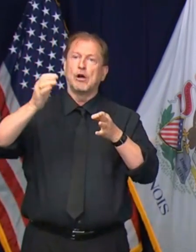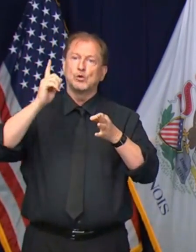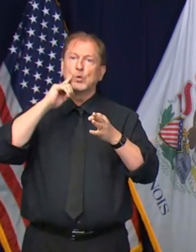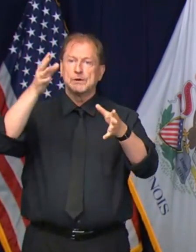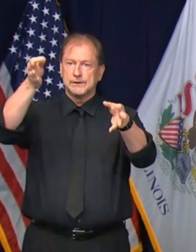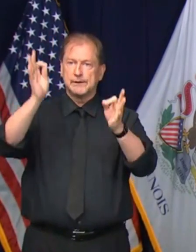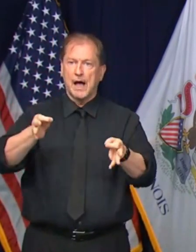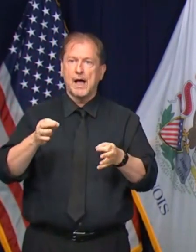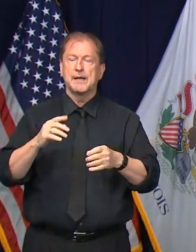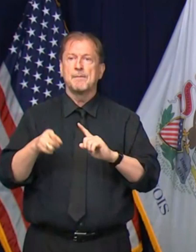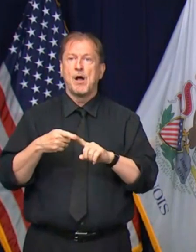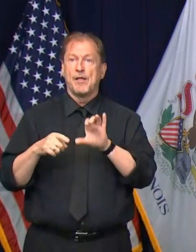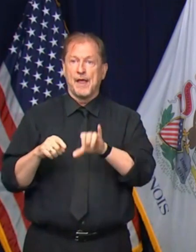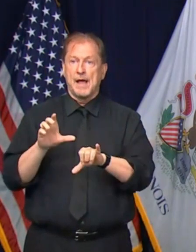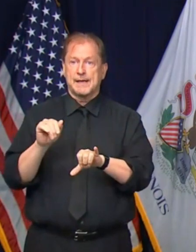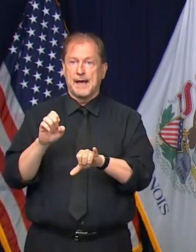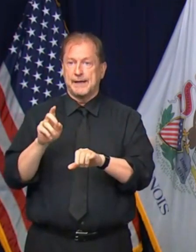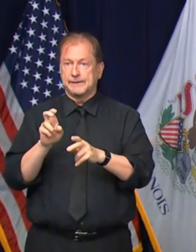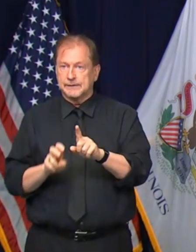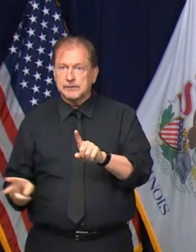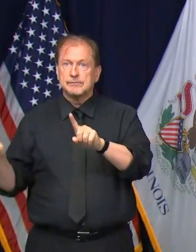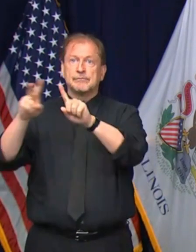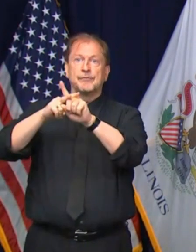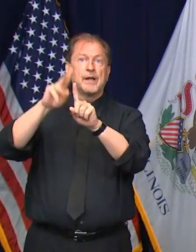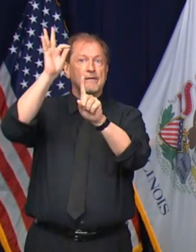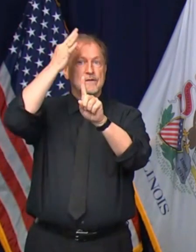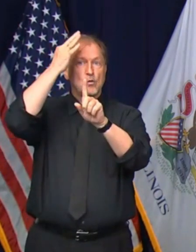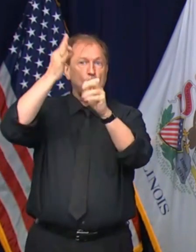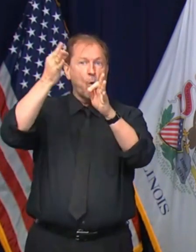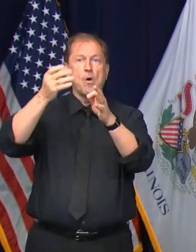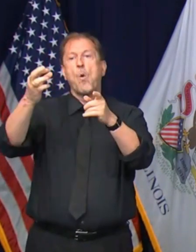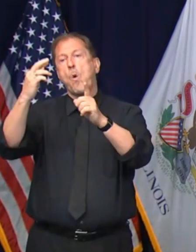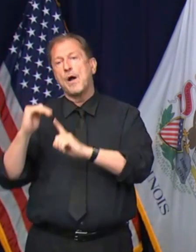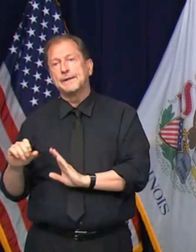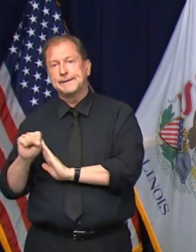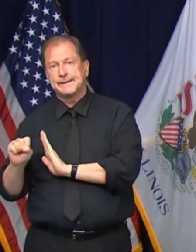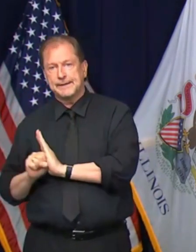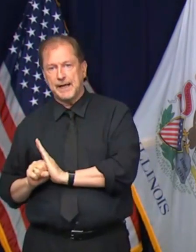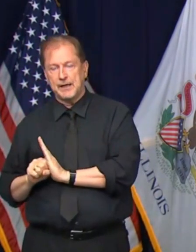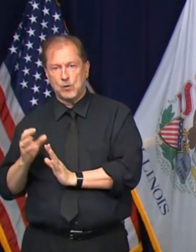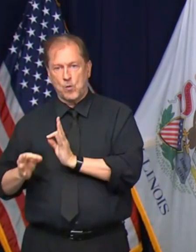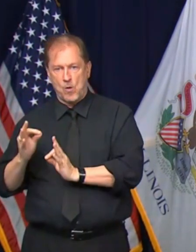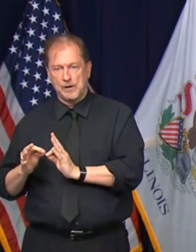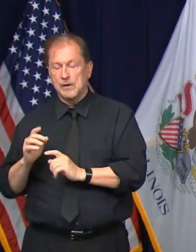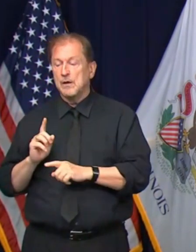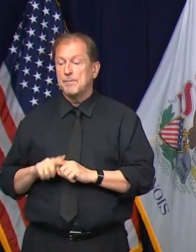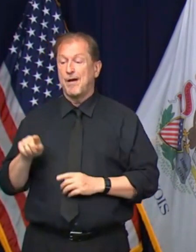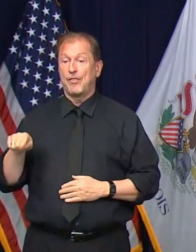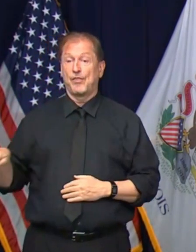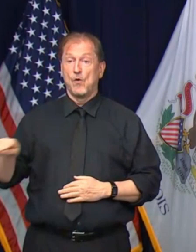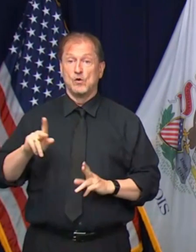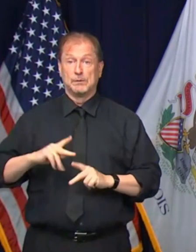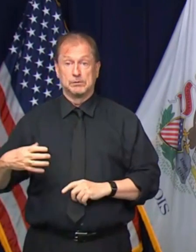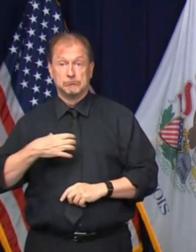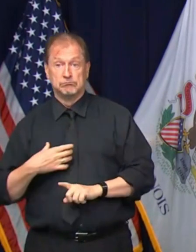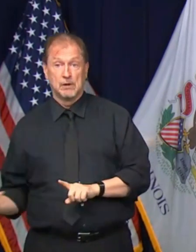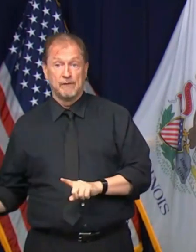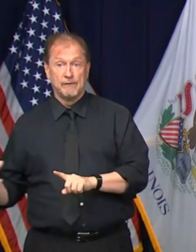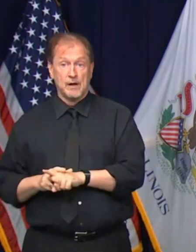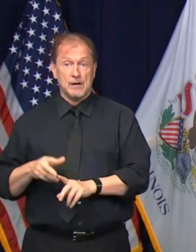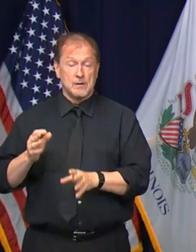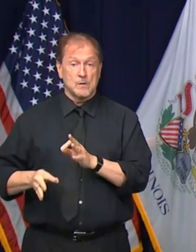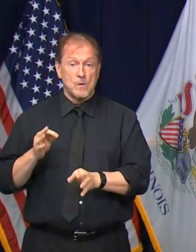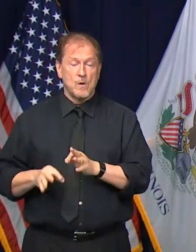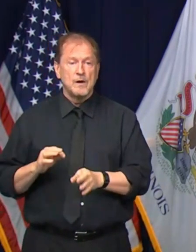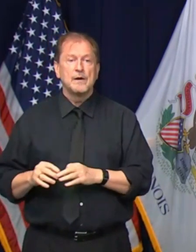the cases should go to federal court. But clearly those cases have as their basis some accusation